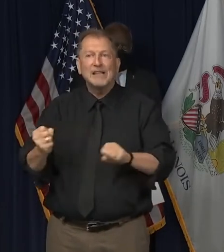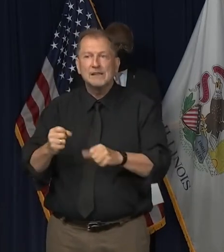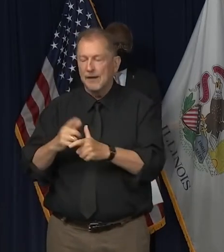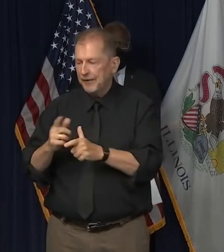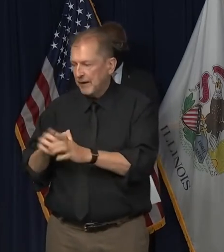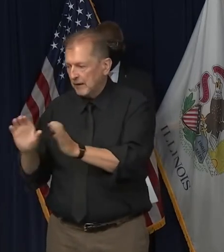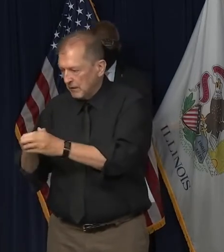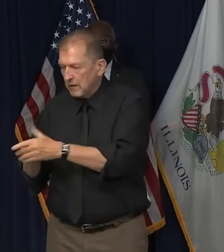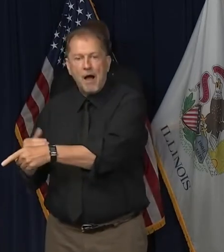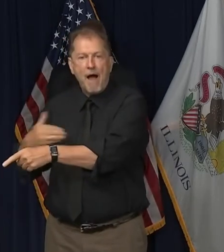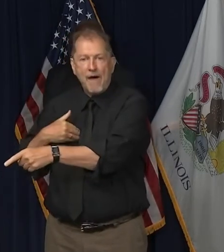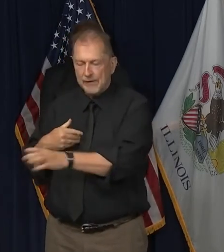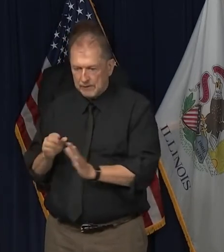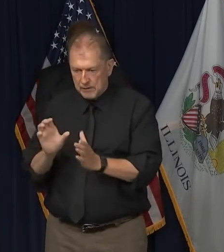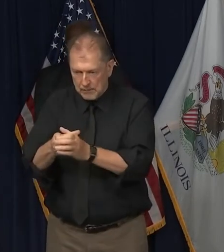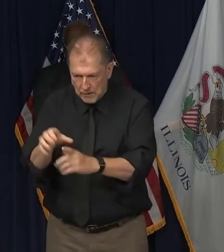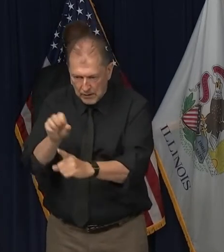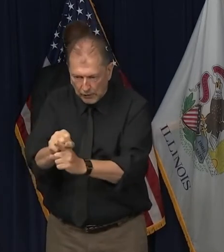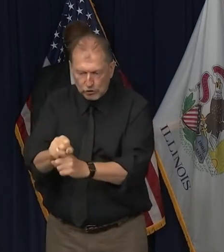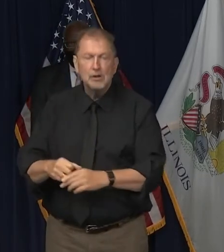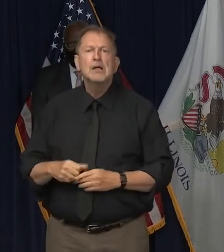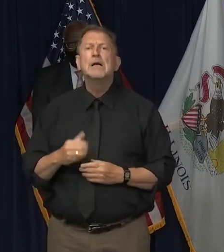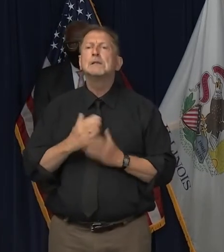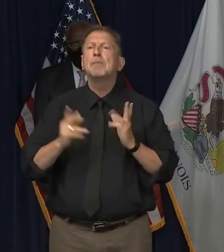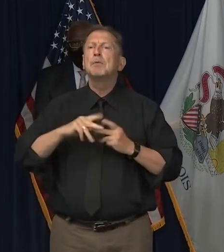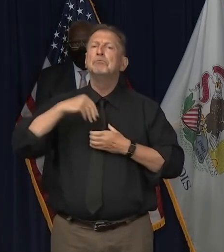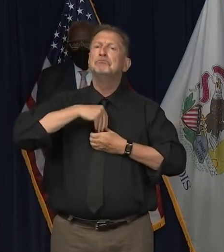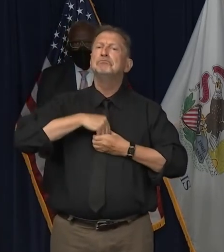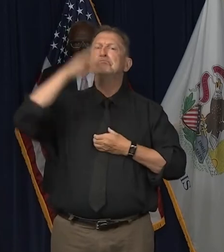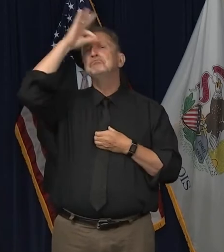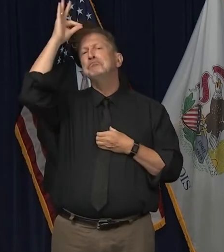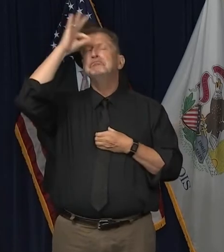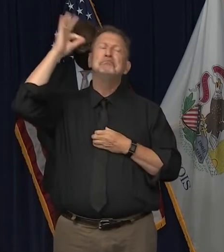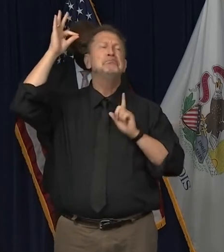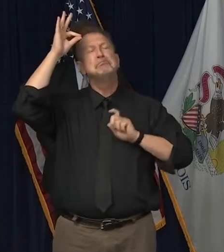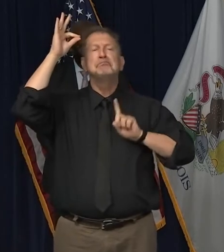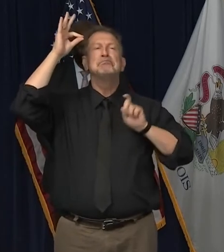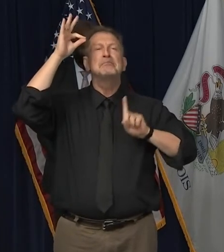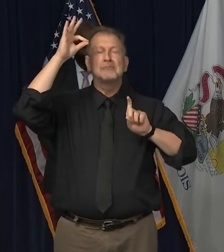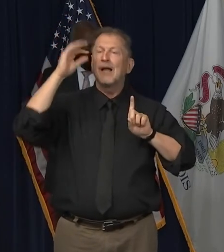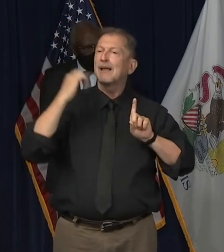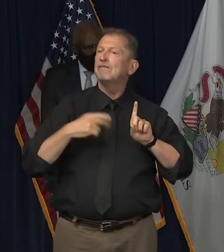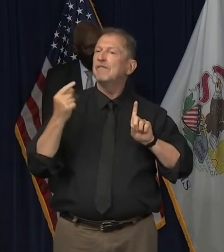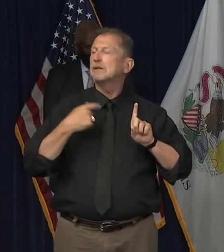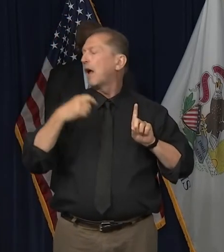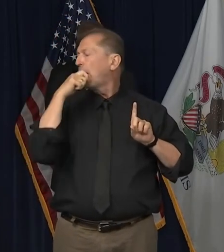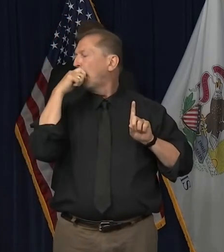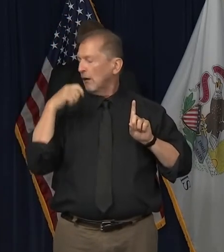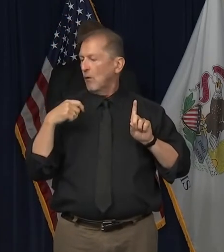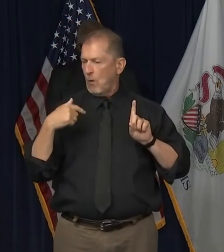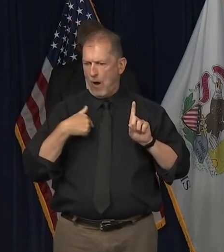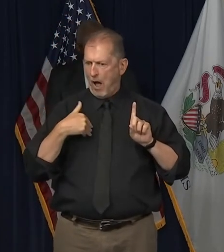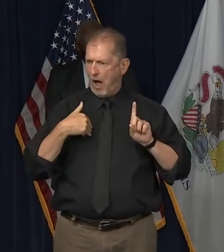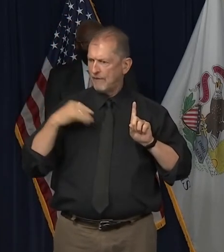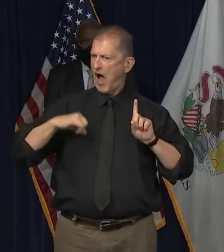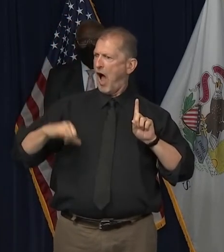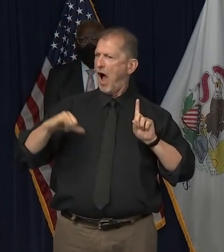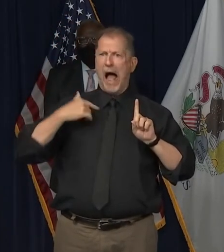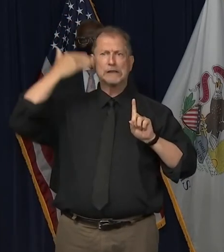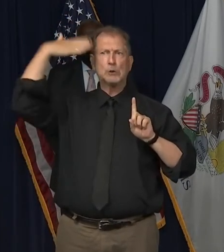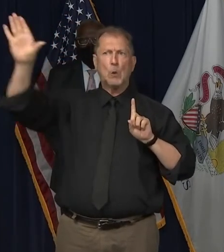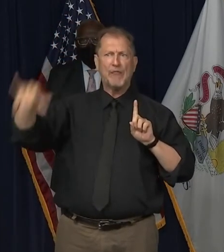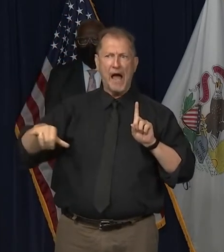with asymptomatic cases who would otherwise spread the virus unknowingly. It is a cornerstone of what we call